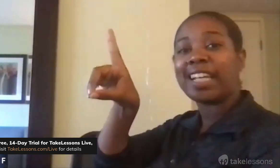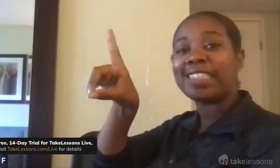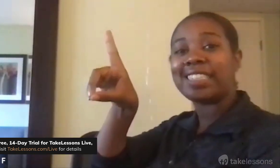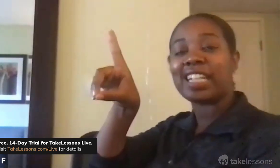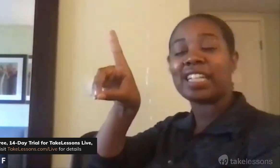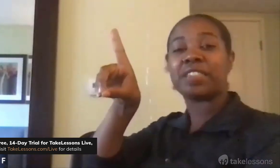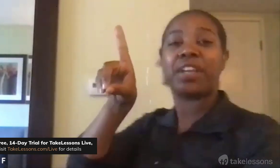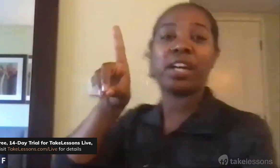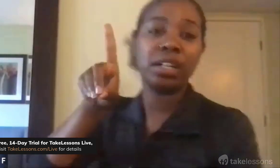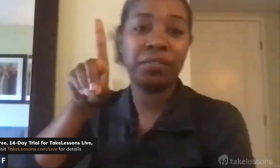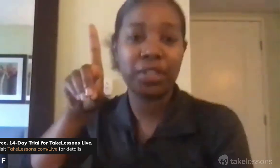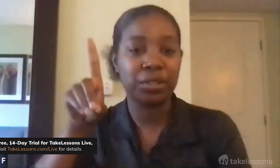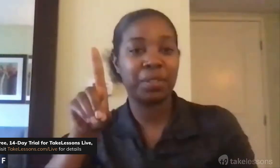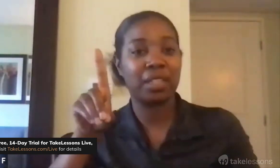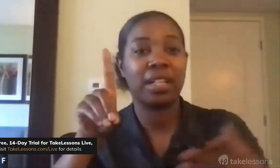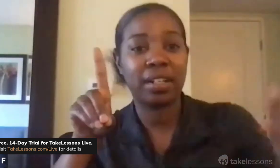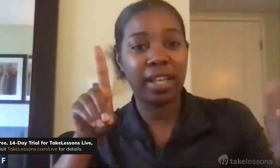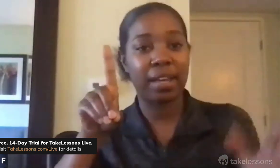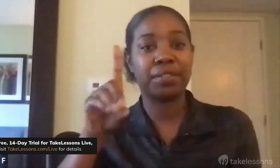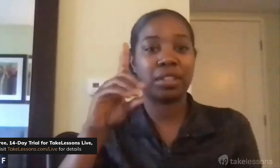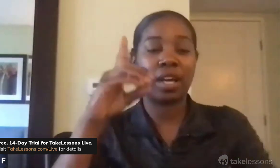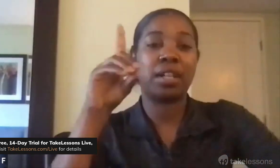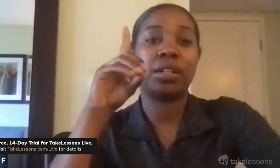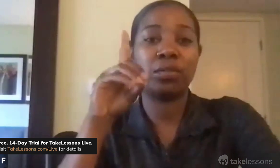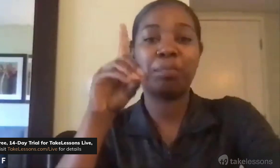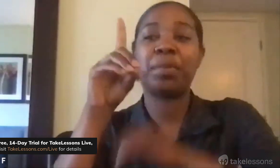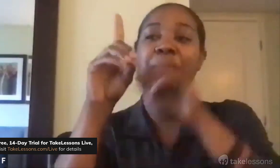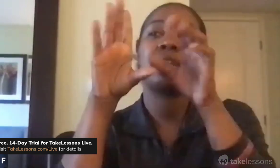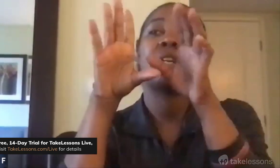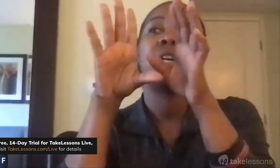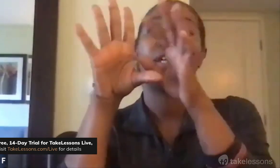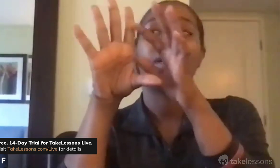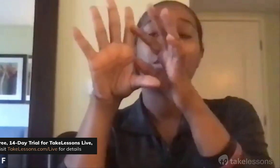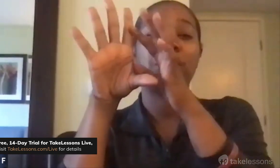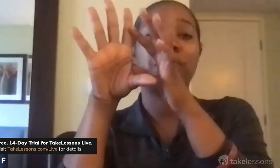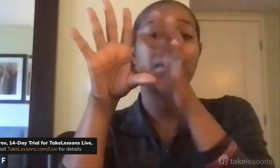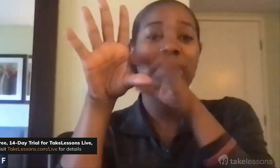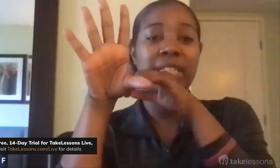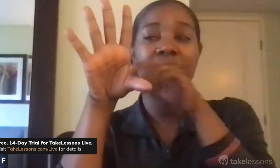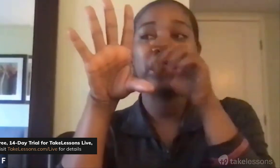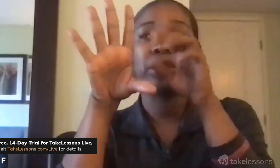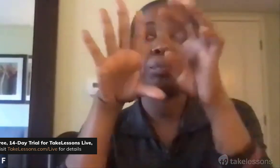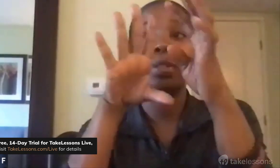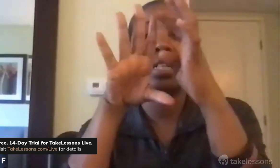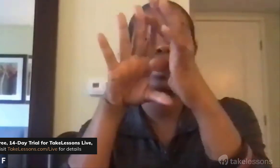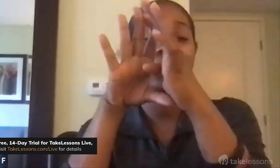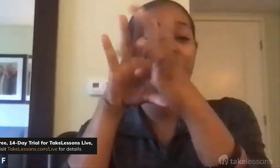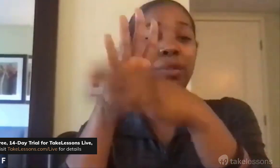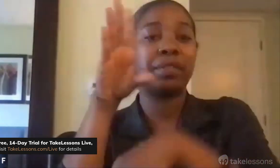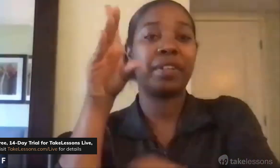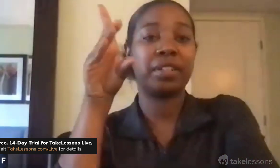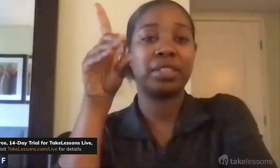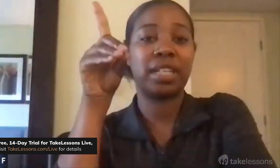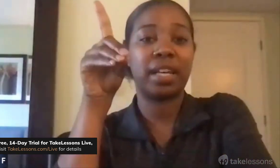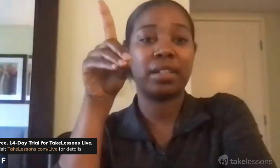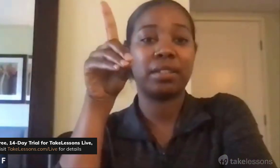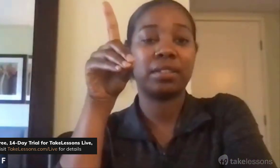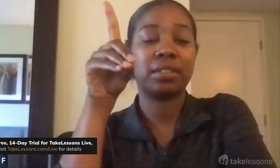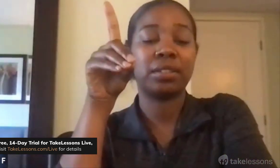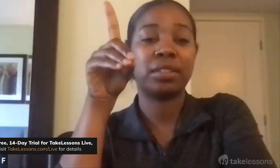And D gets very confused with the letter F, so kind of remember, for a D, you bring your 3 fingers down to